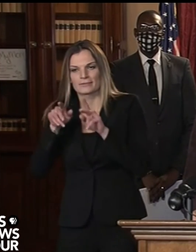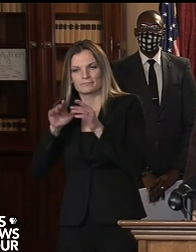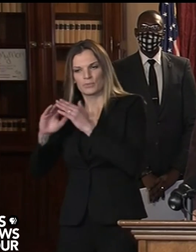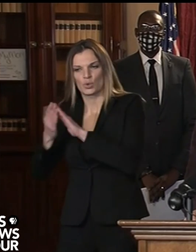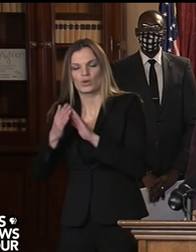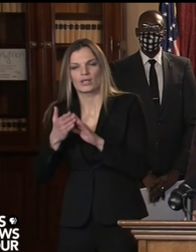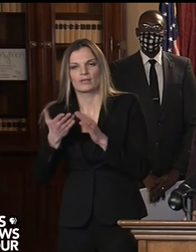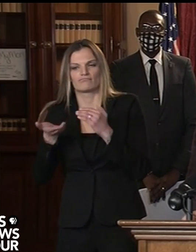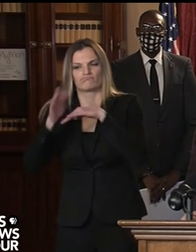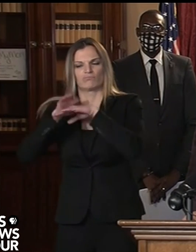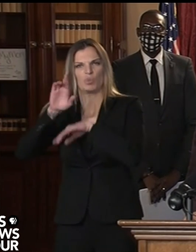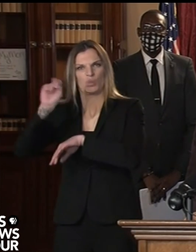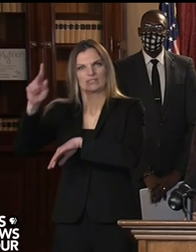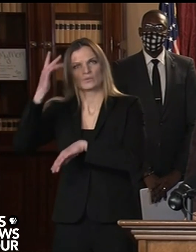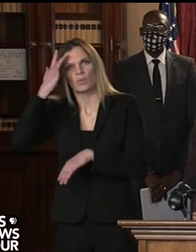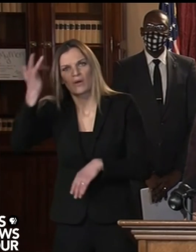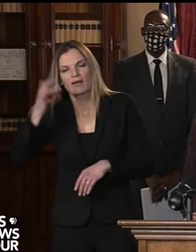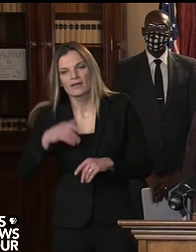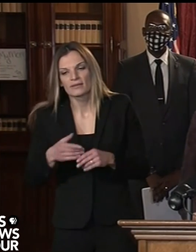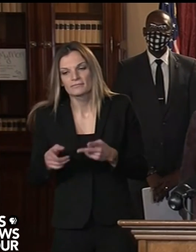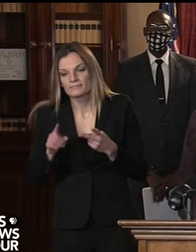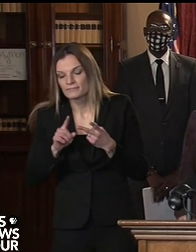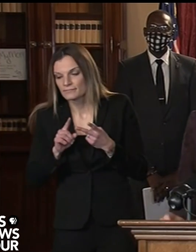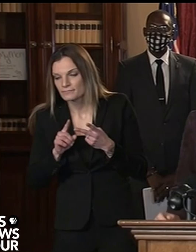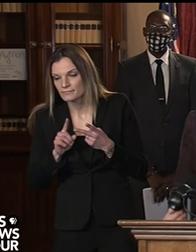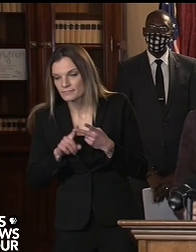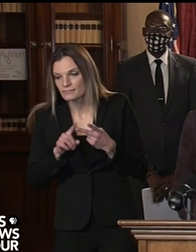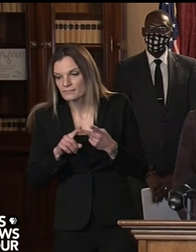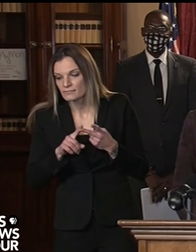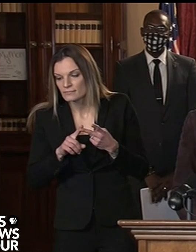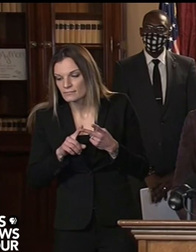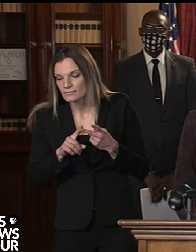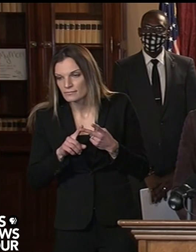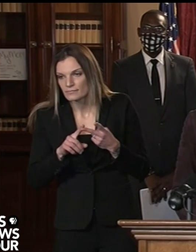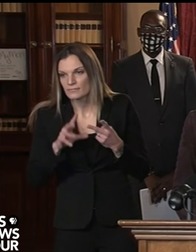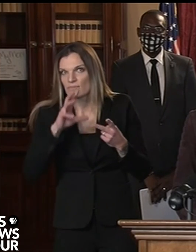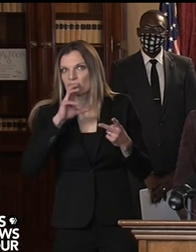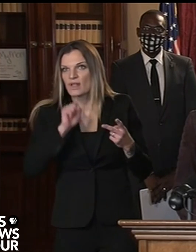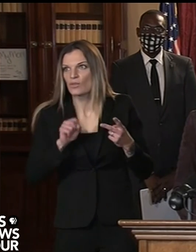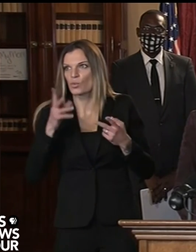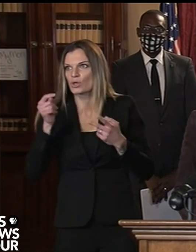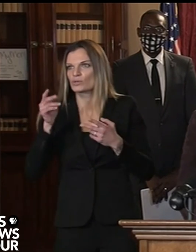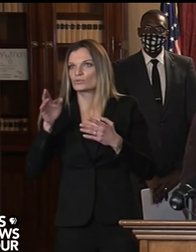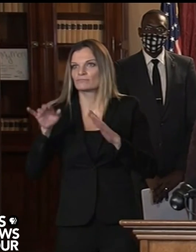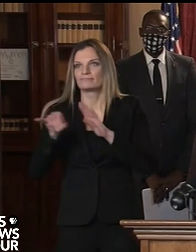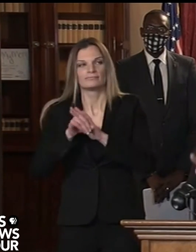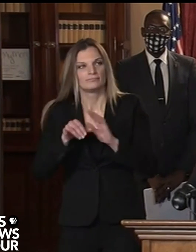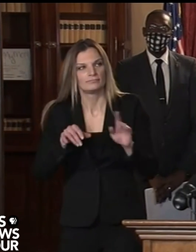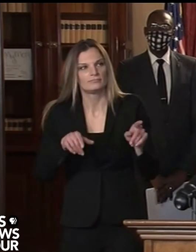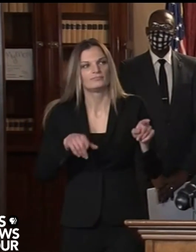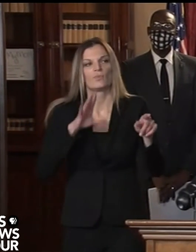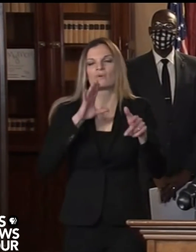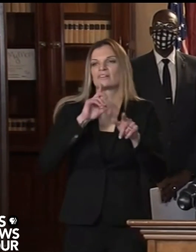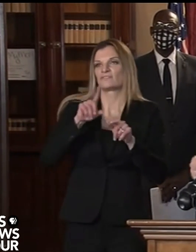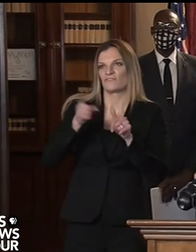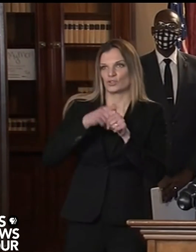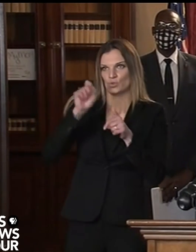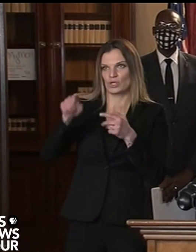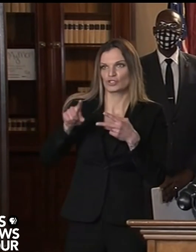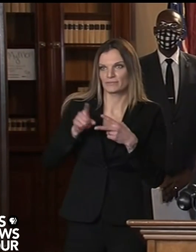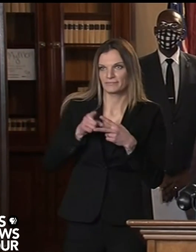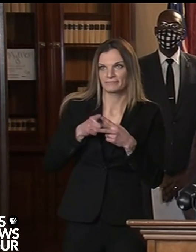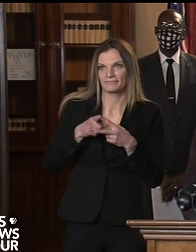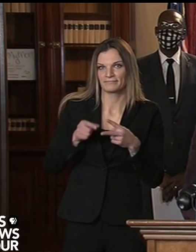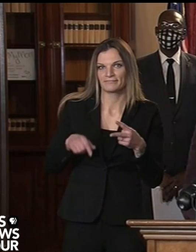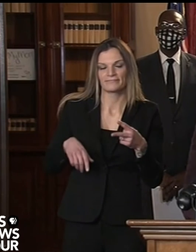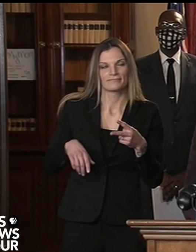also, how do you qualify the earlier statement that Michigan beat the virus before? I'll answer the first question, then I'll hand